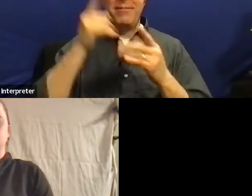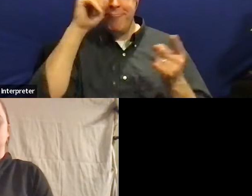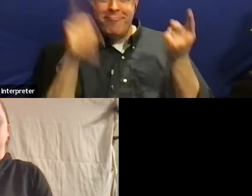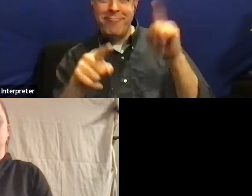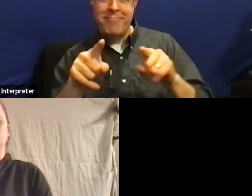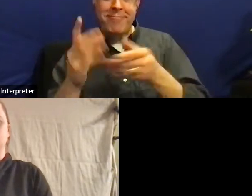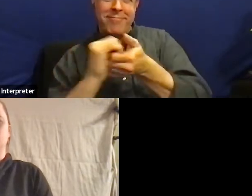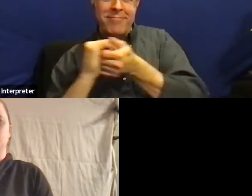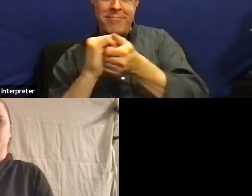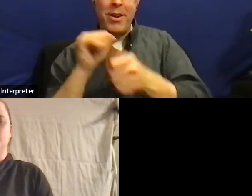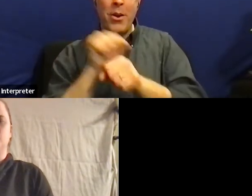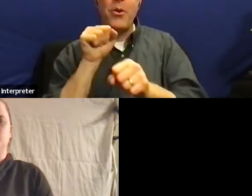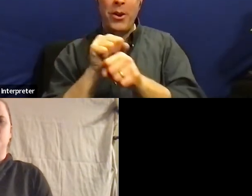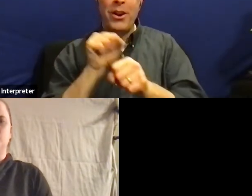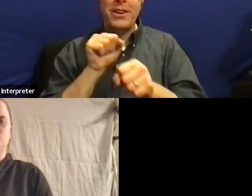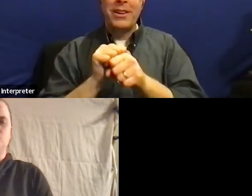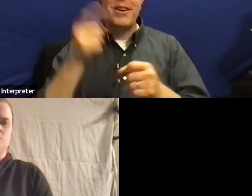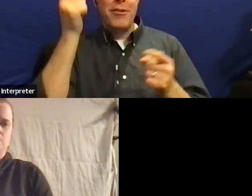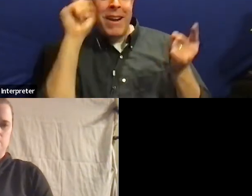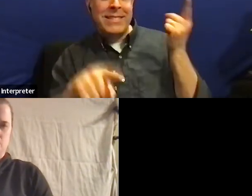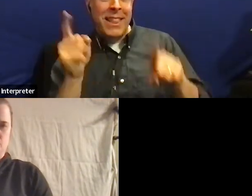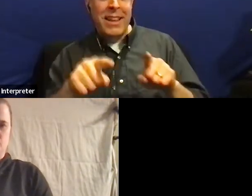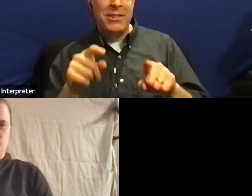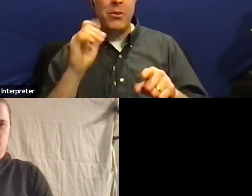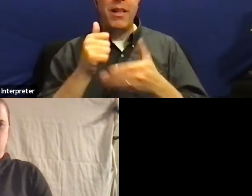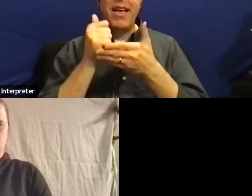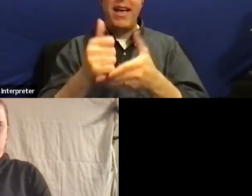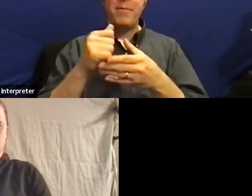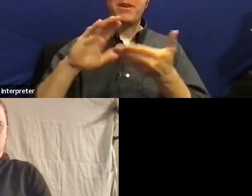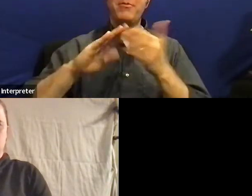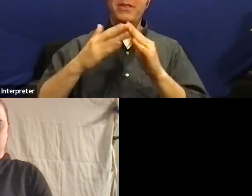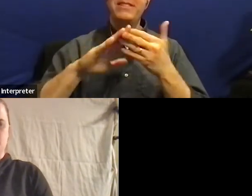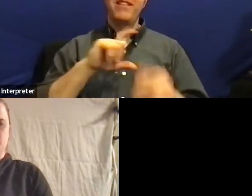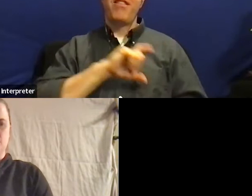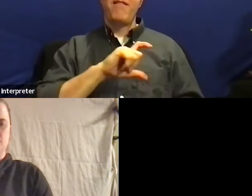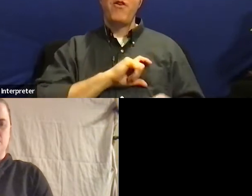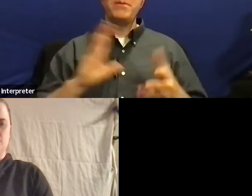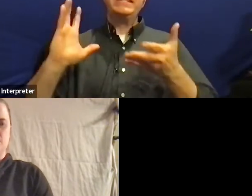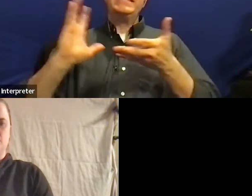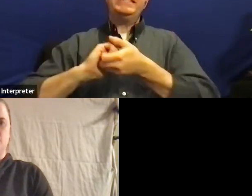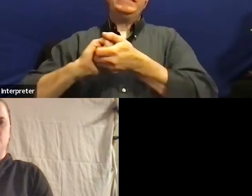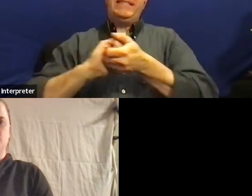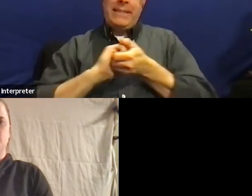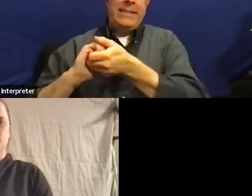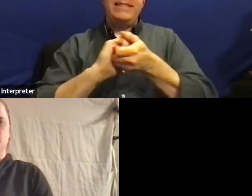work. Reconciliation will engage our communities and law enforcement in activating the